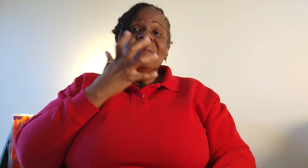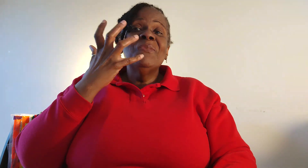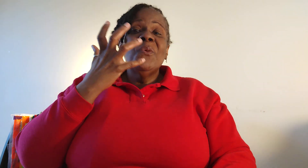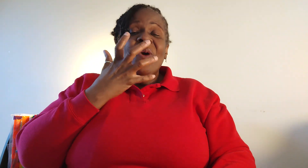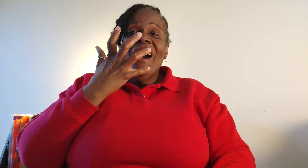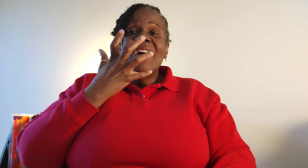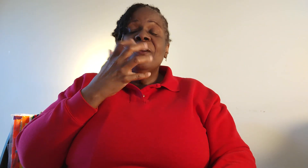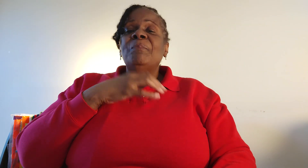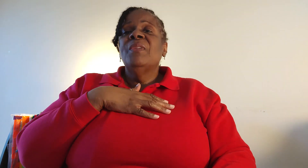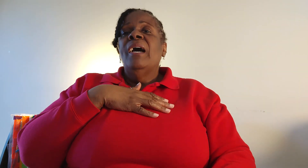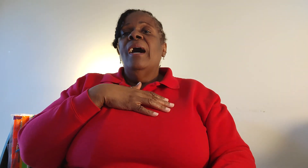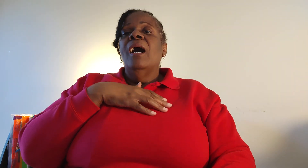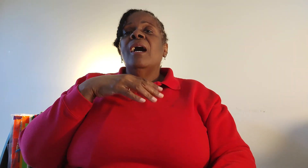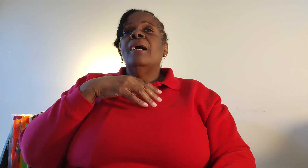Awesome. Wow. Um,